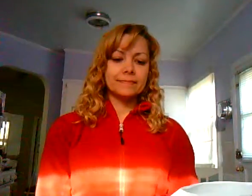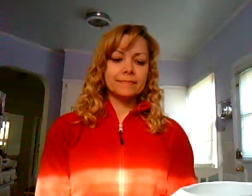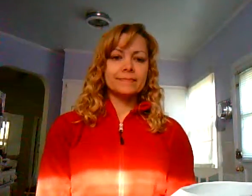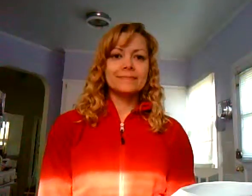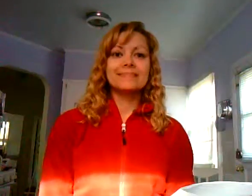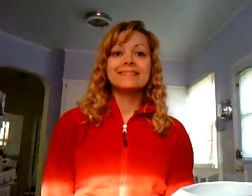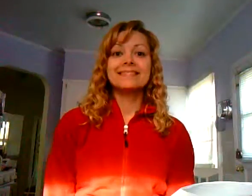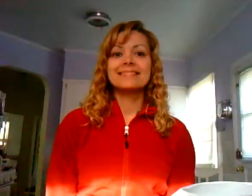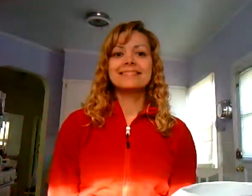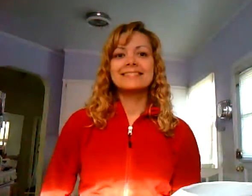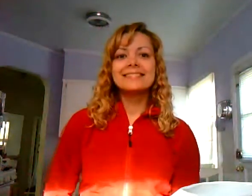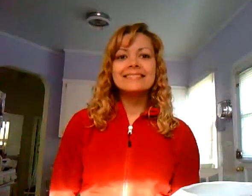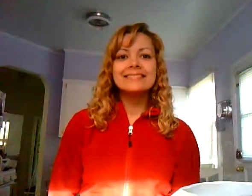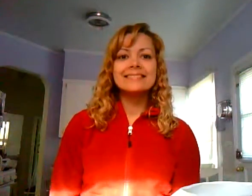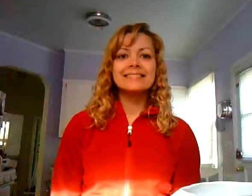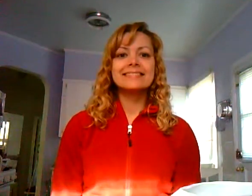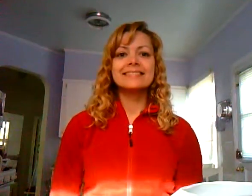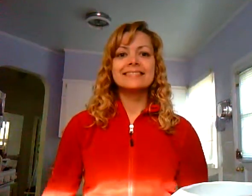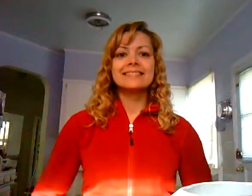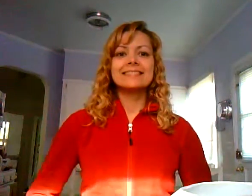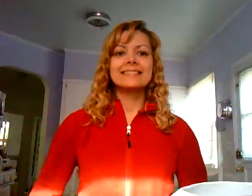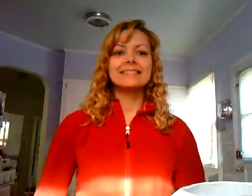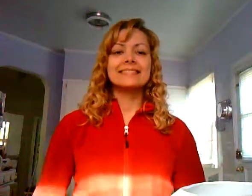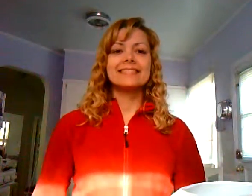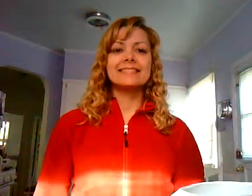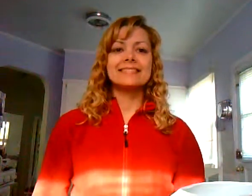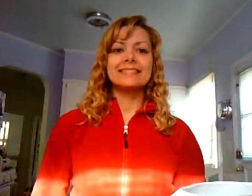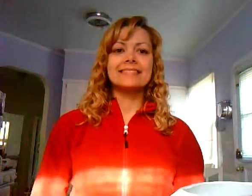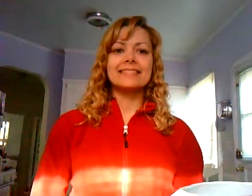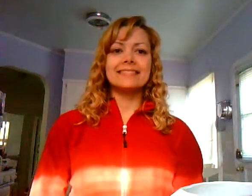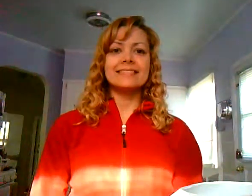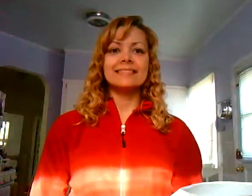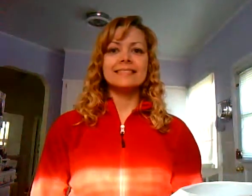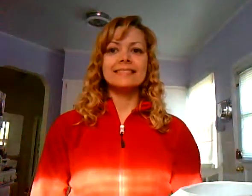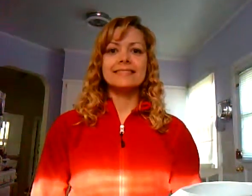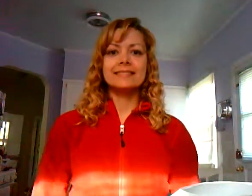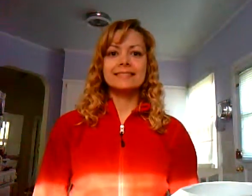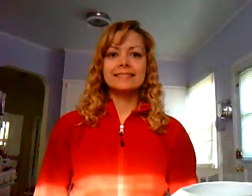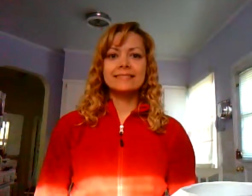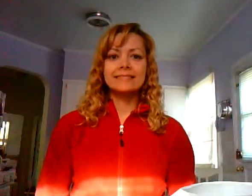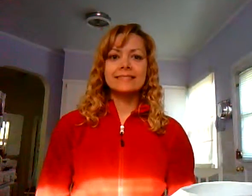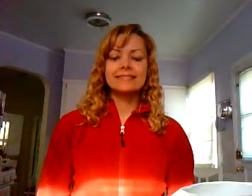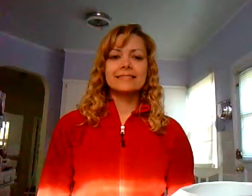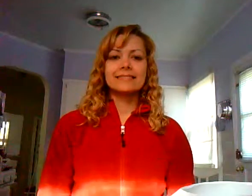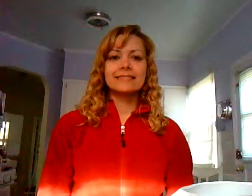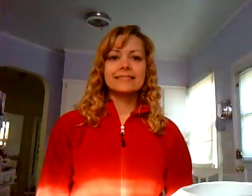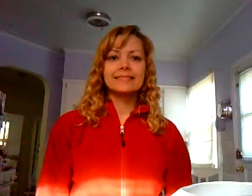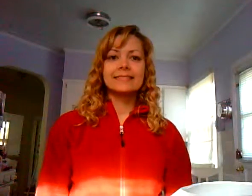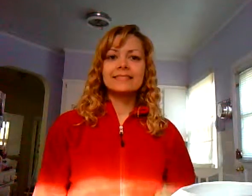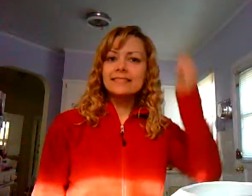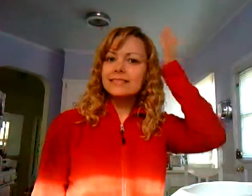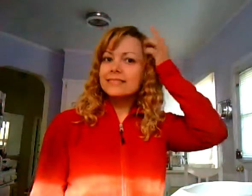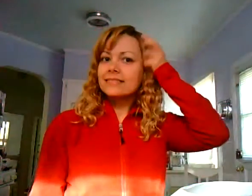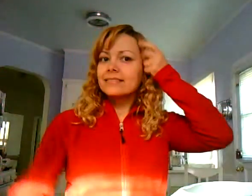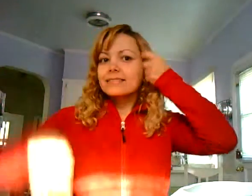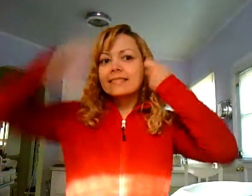saw Simon and Andrews the brother of Simon casting a net into the sea for they were fishermen and Jesus said to them